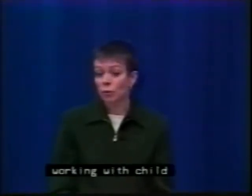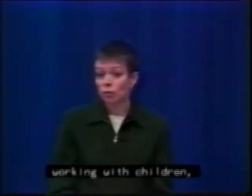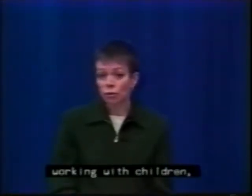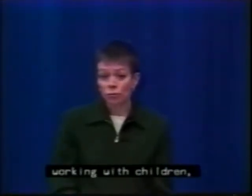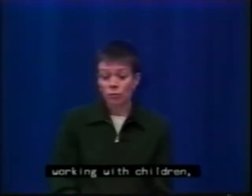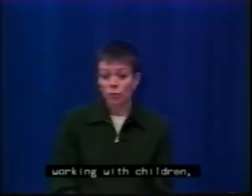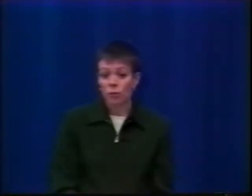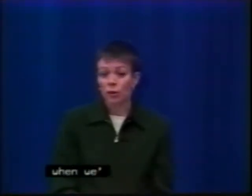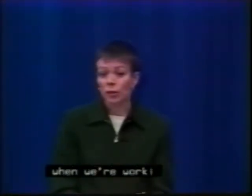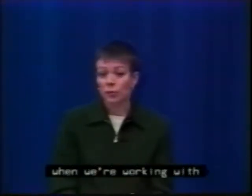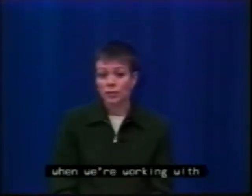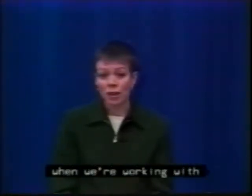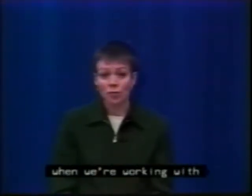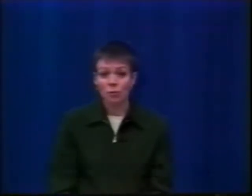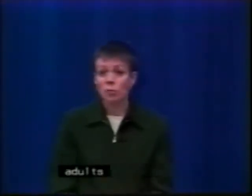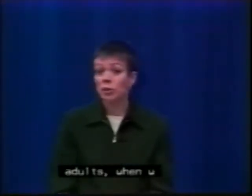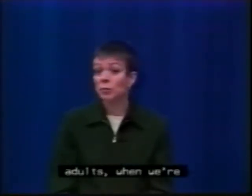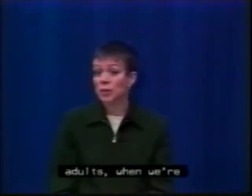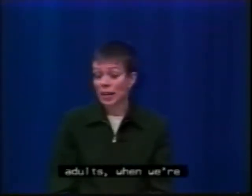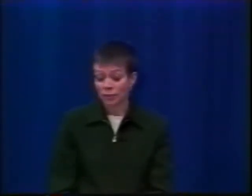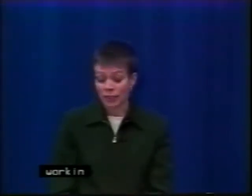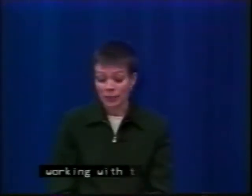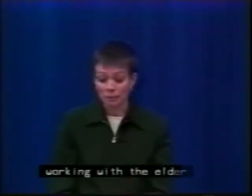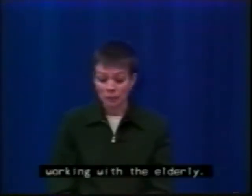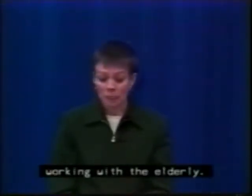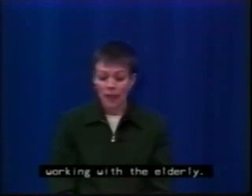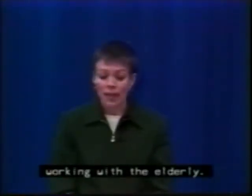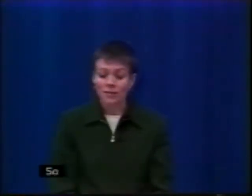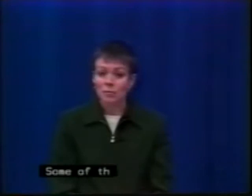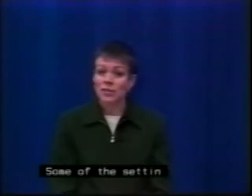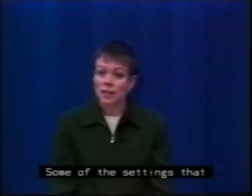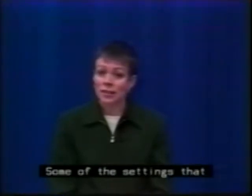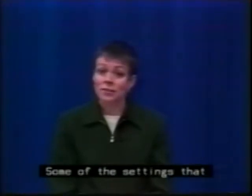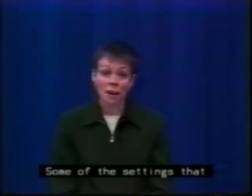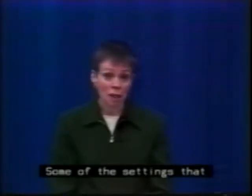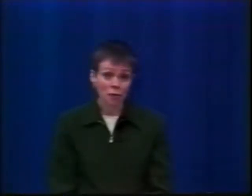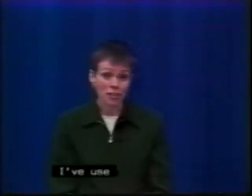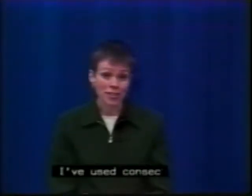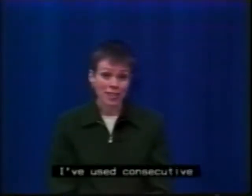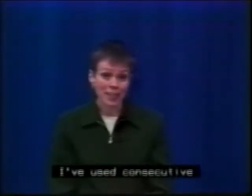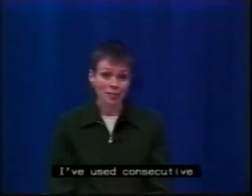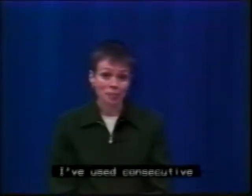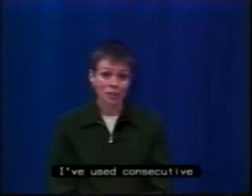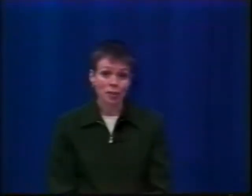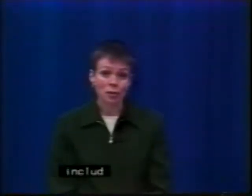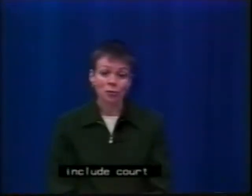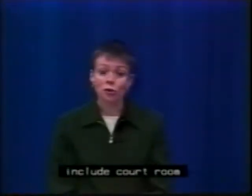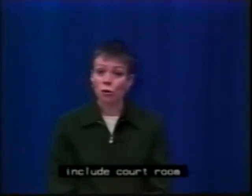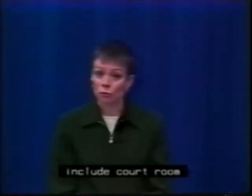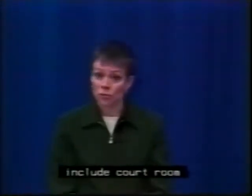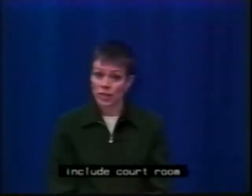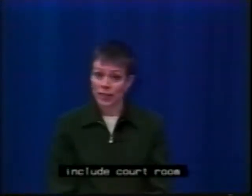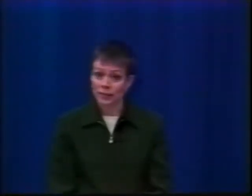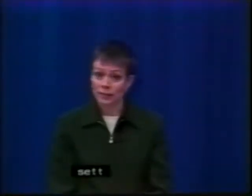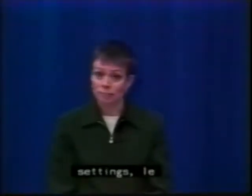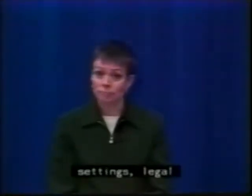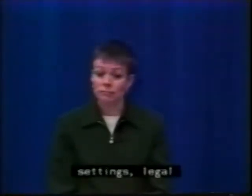with children, when we're working with adults, when we're working with elderly. Some of the settings that I've used consecutive include courtroom settings,